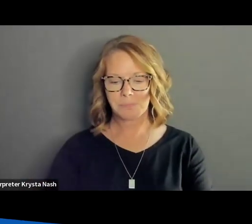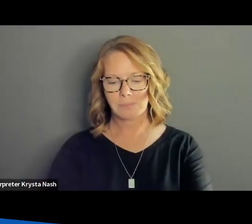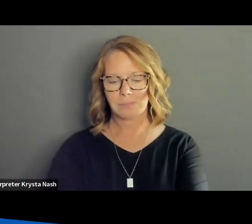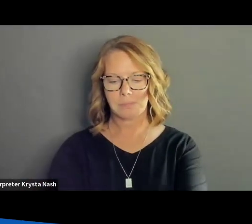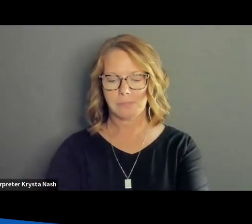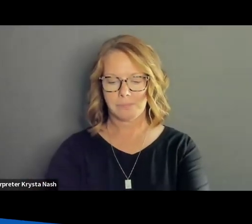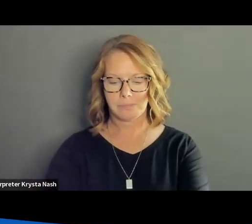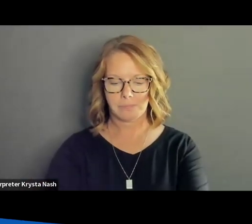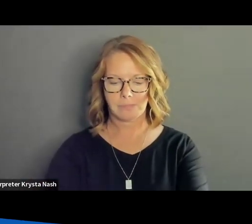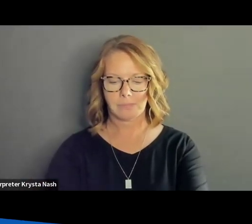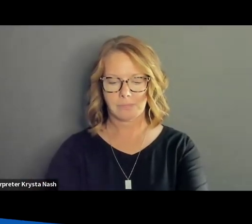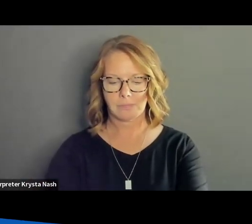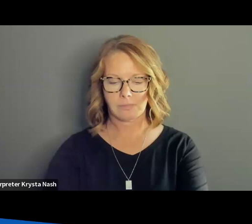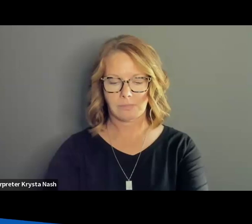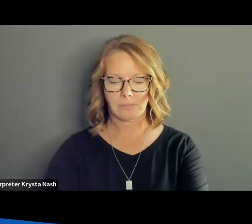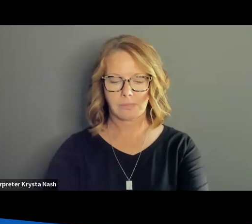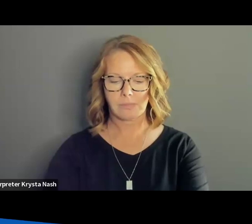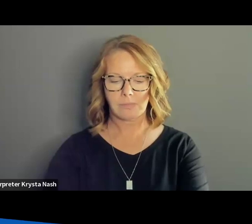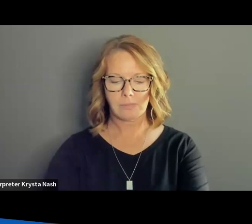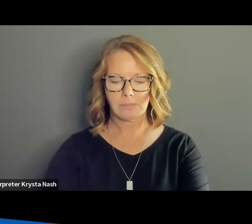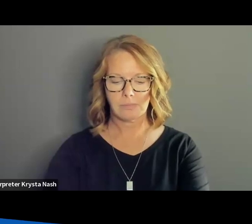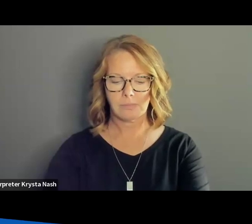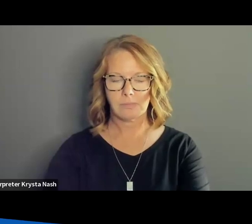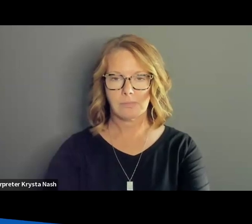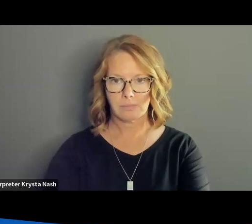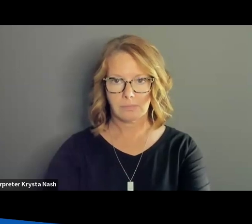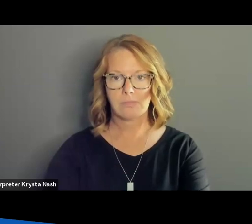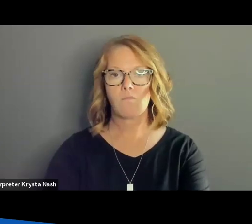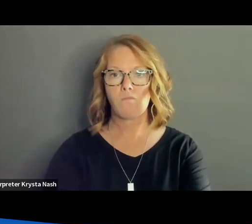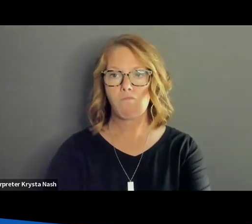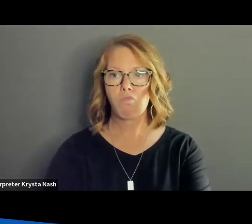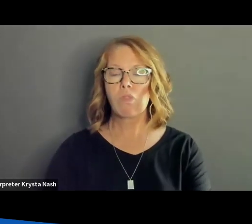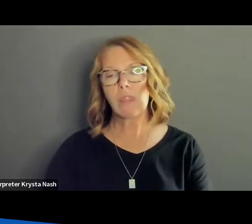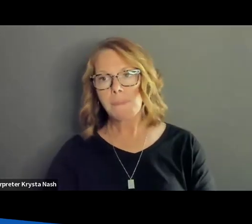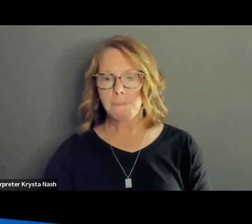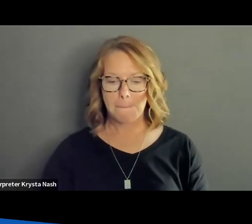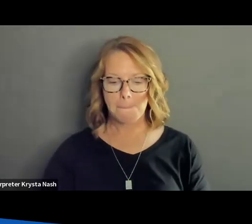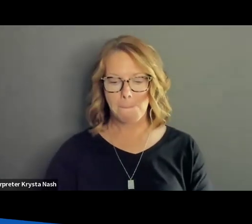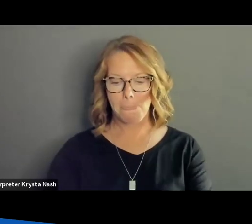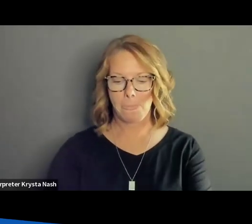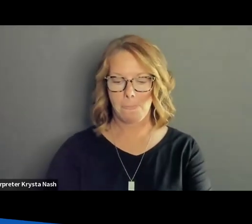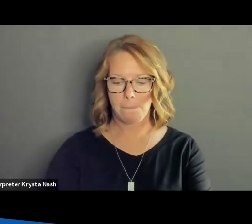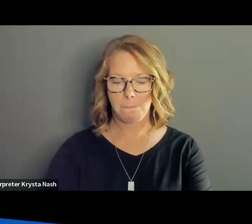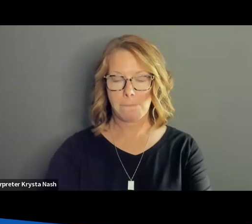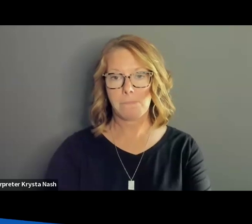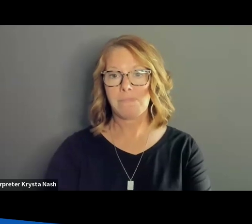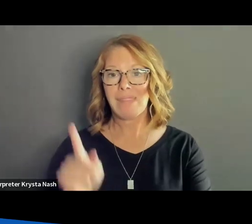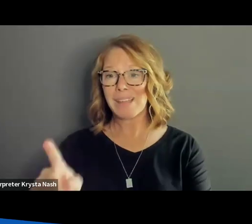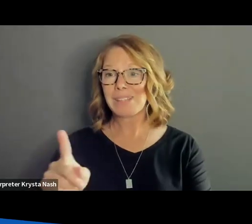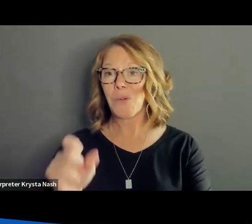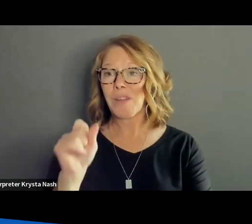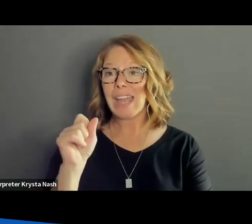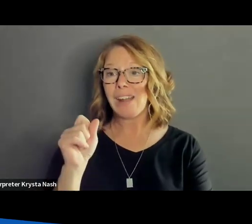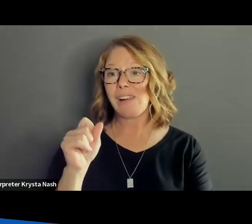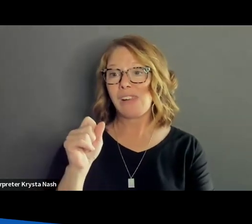there are several suggestions, and this kind of hits a rough bump because you need to go. You need to go when you need to go. And so if you can